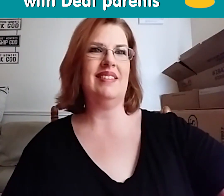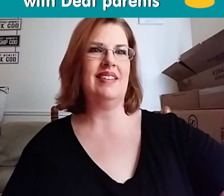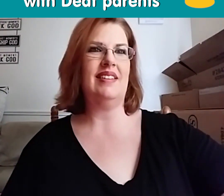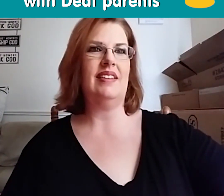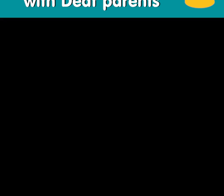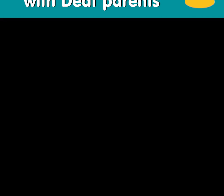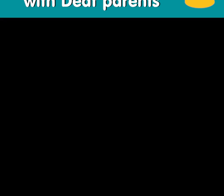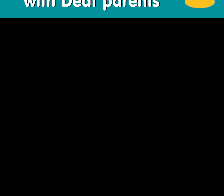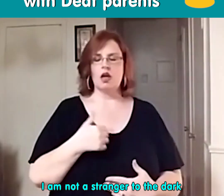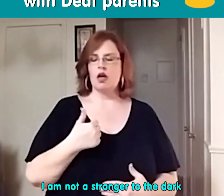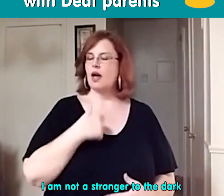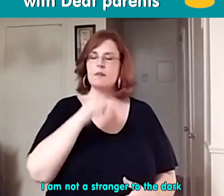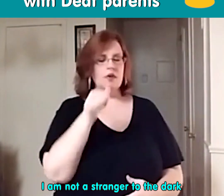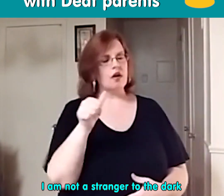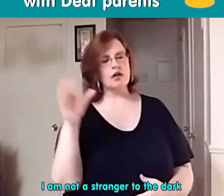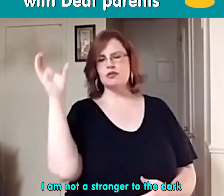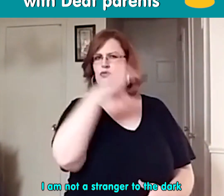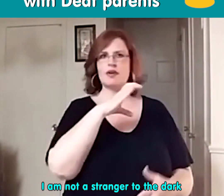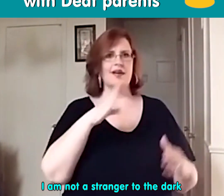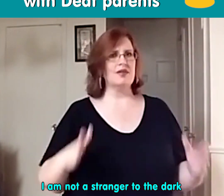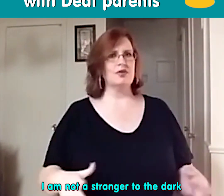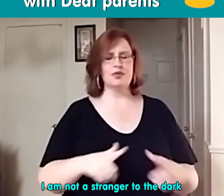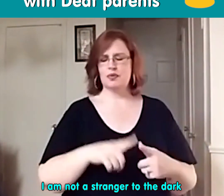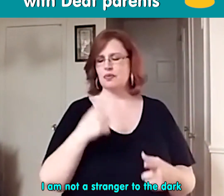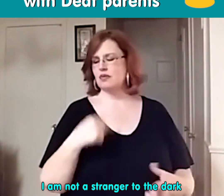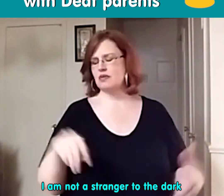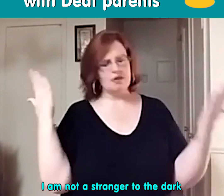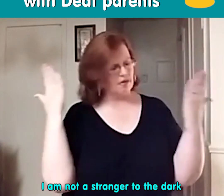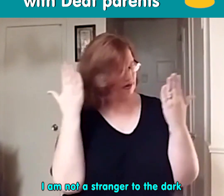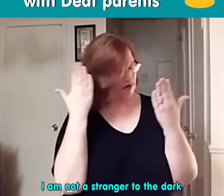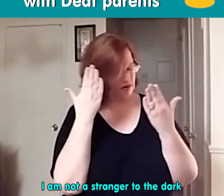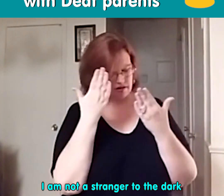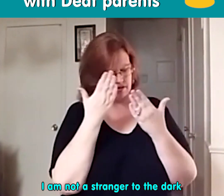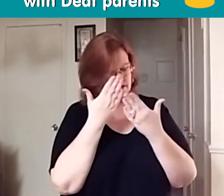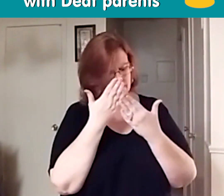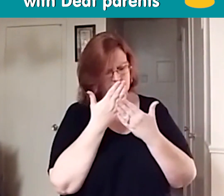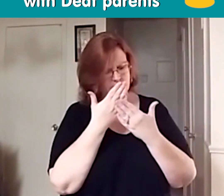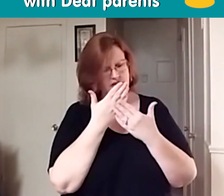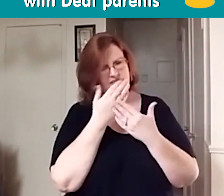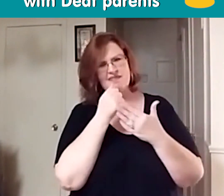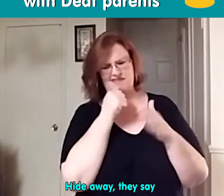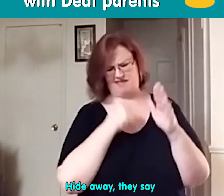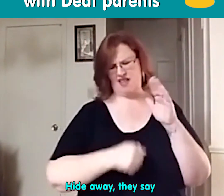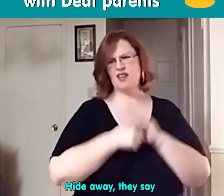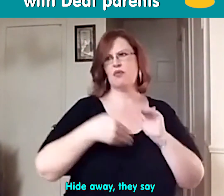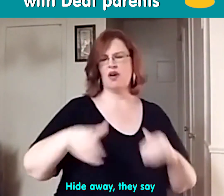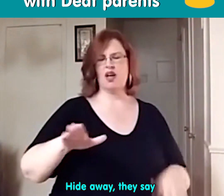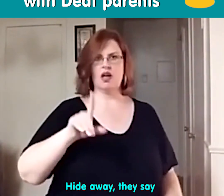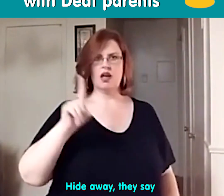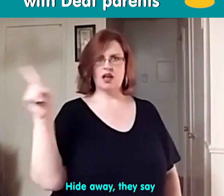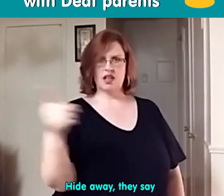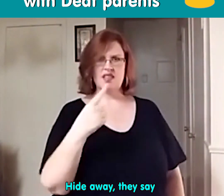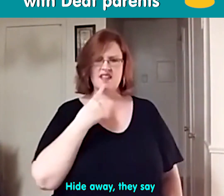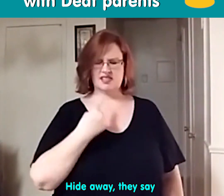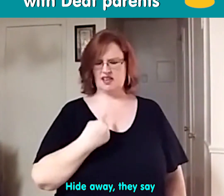their loss, not yours. If they can't accept the fact that you have a skill that